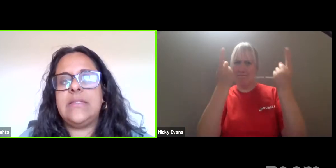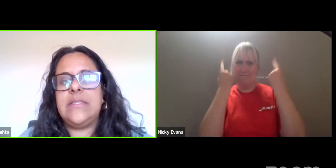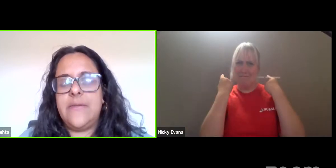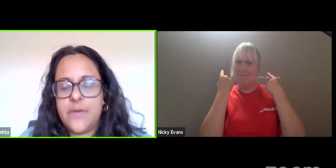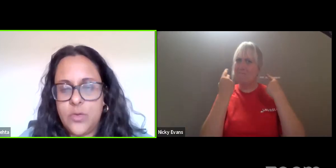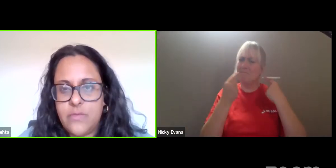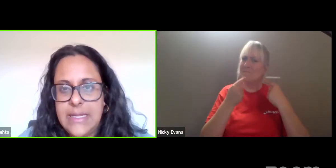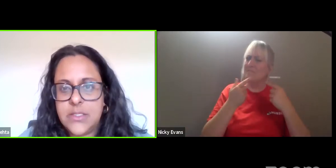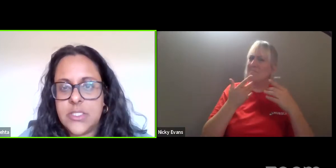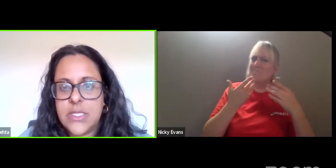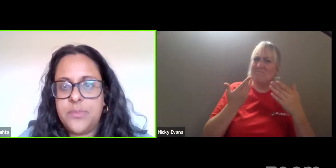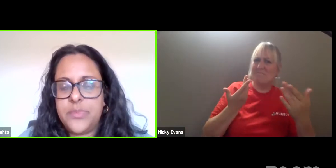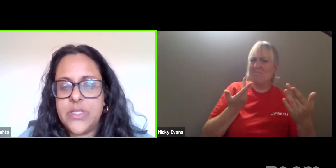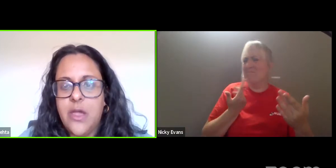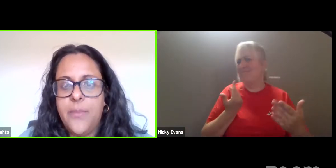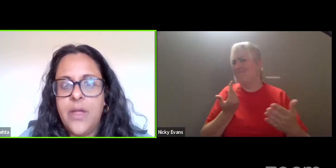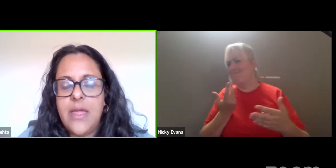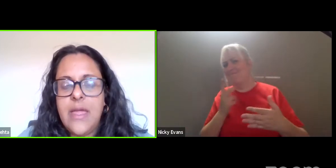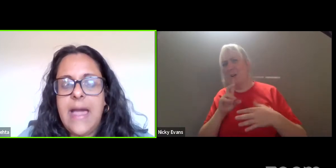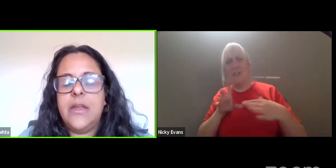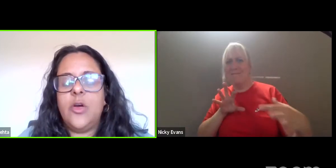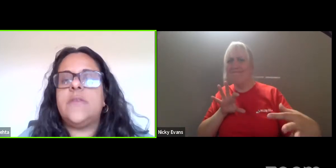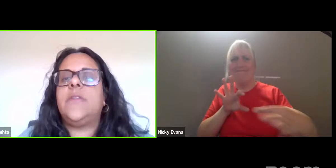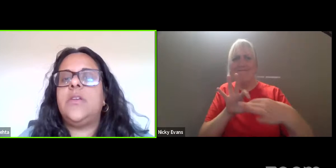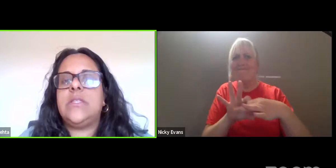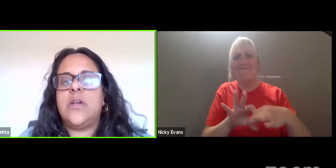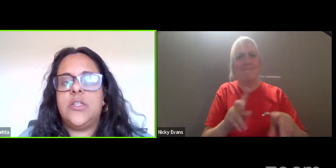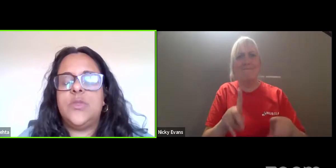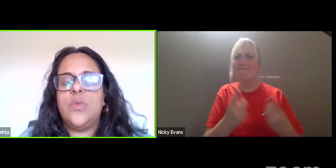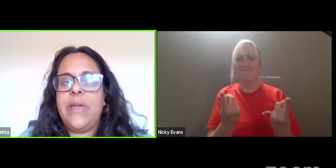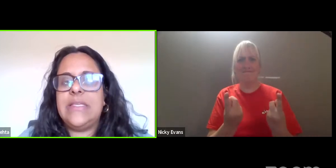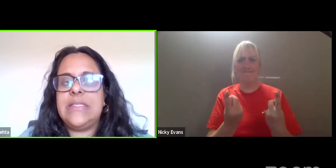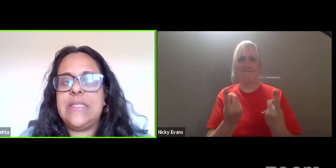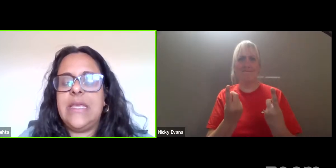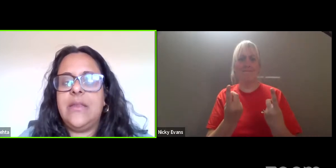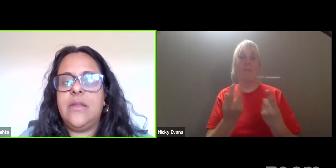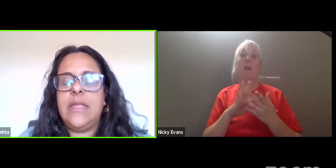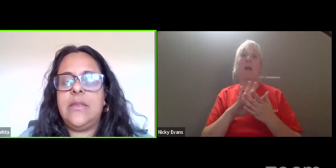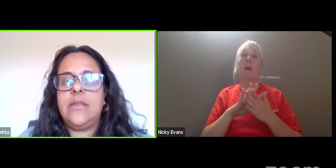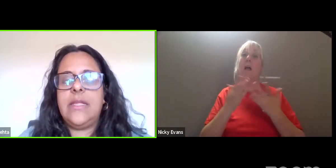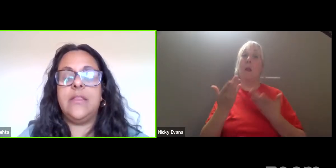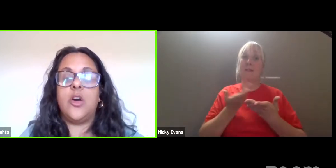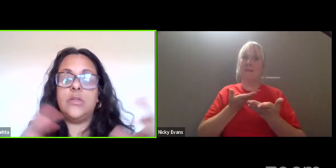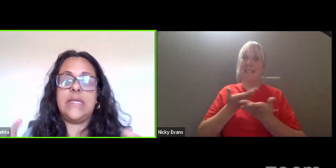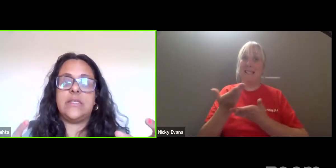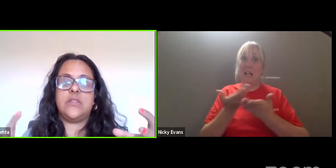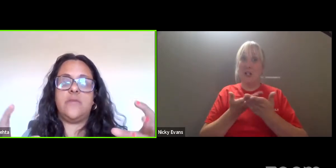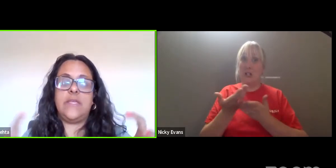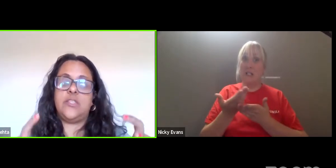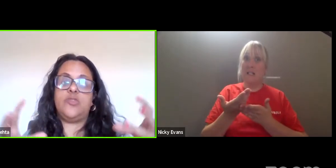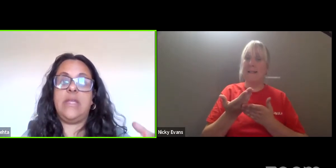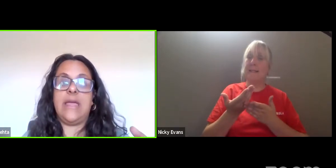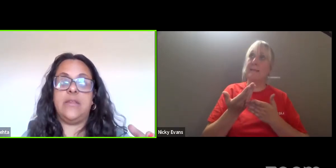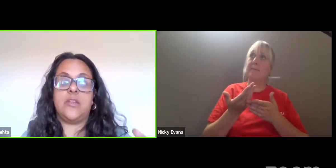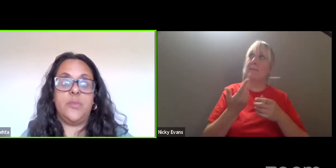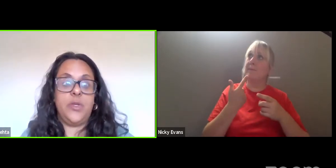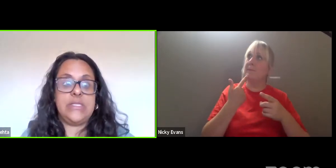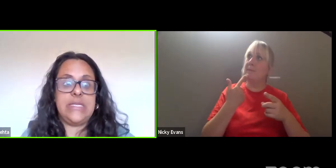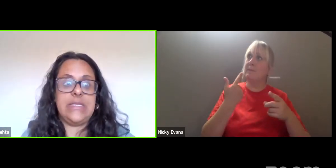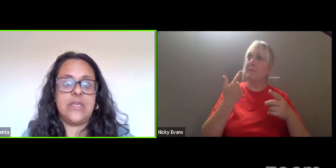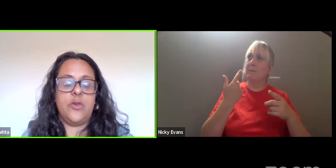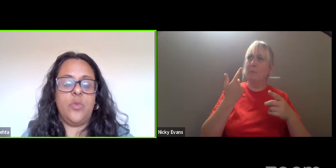quite difficult relationships. And a lot of those discussions were based in the context of history